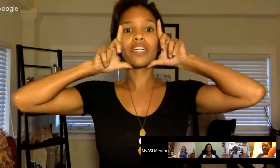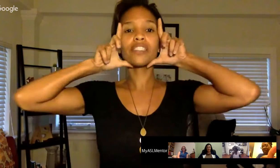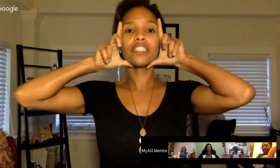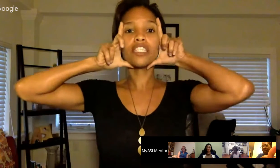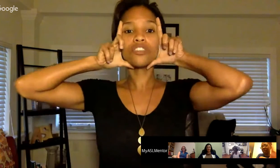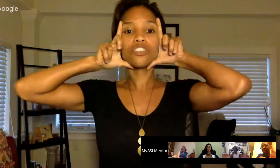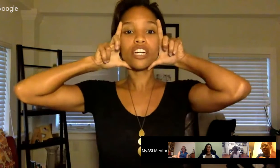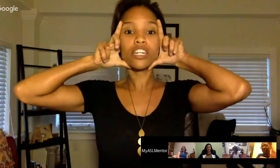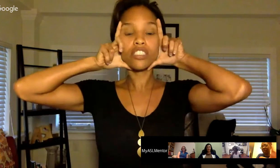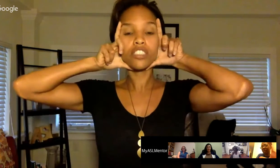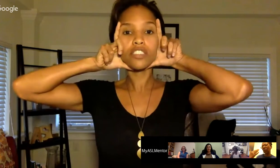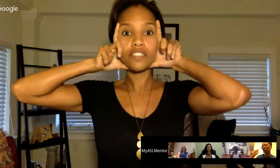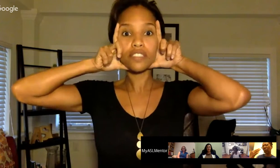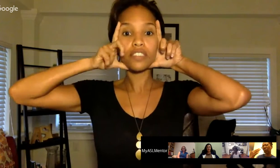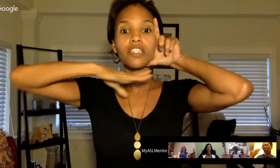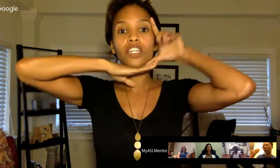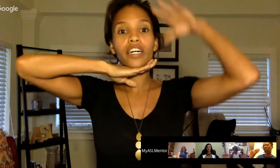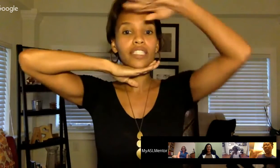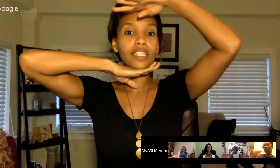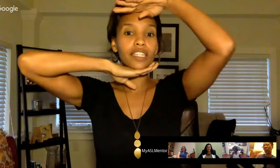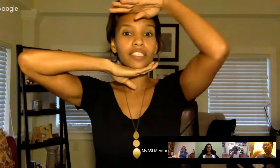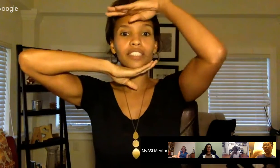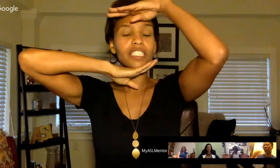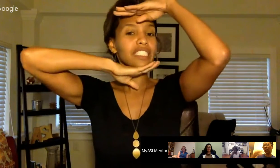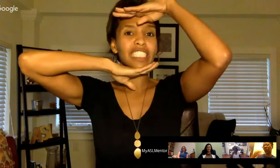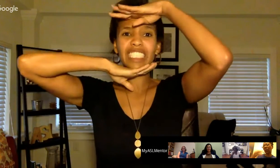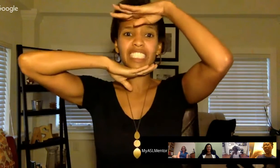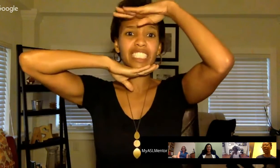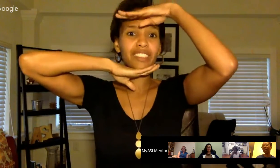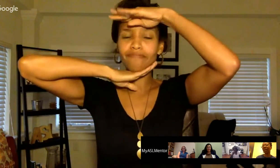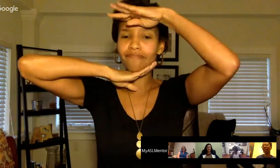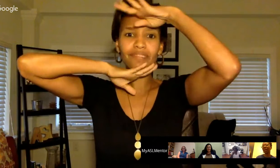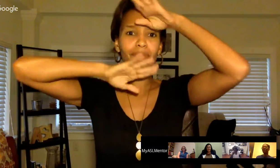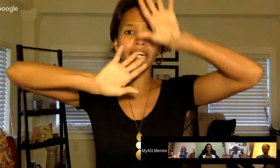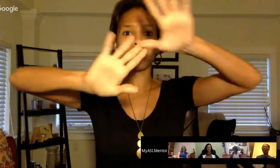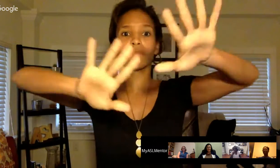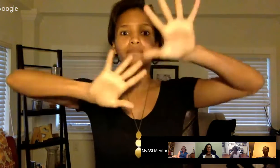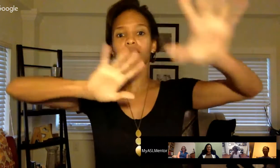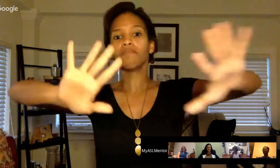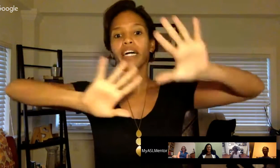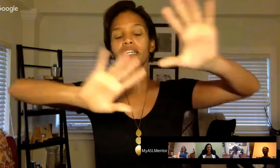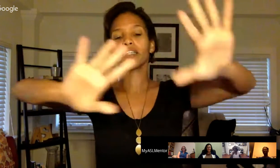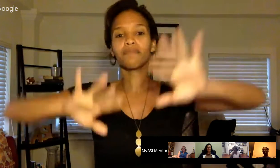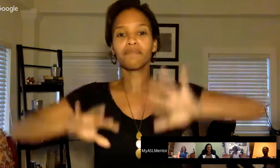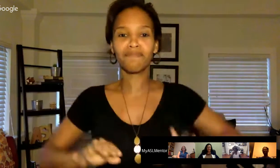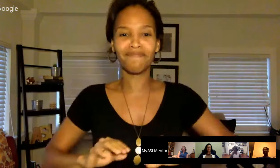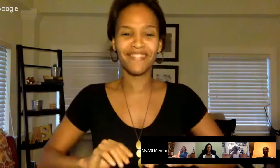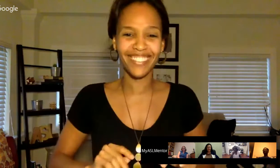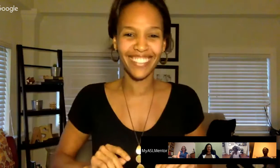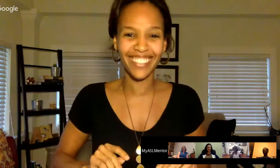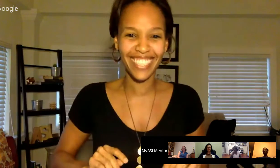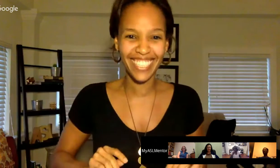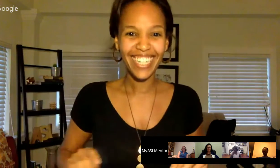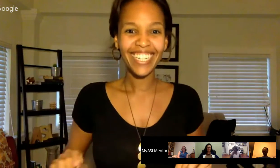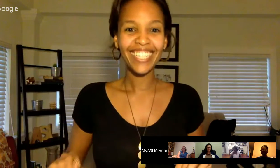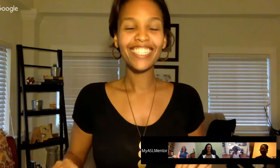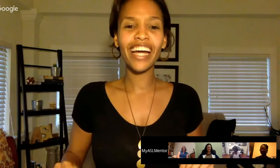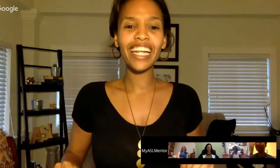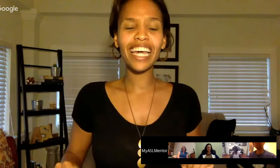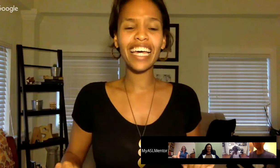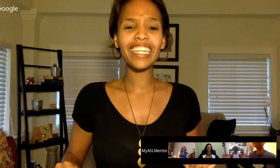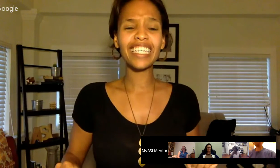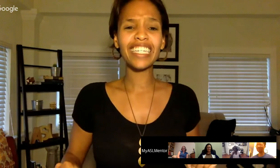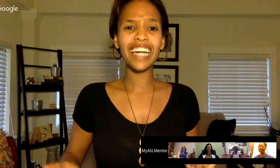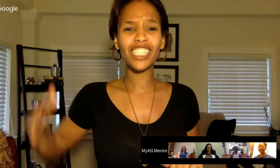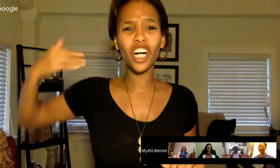This is what I see on you, Cheryl. That's all I see. Nope. Back up. Back up. Try